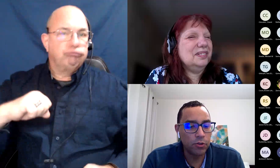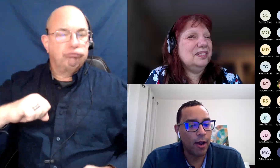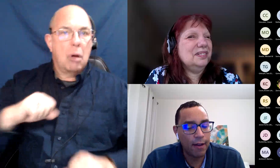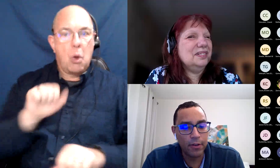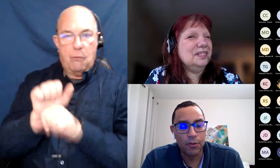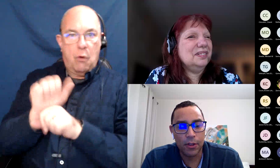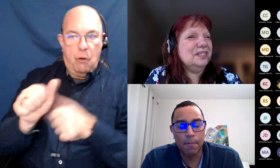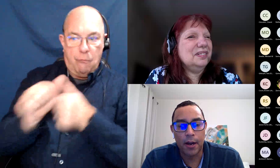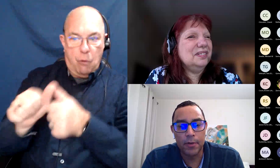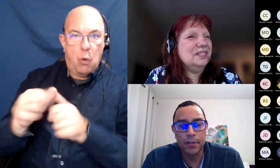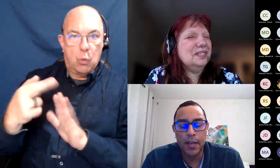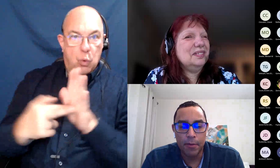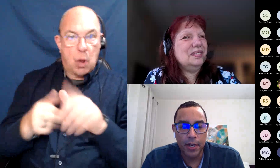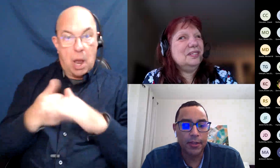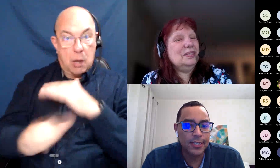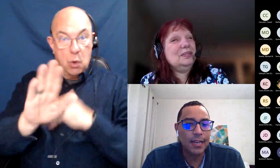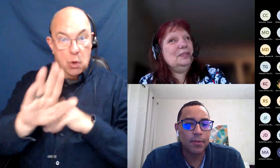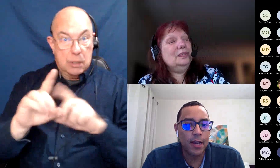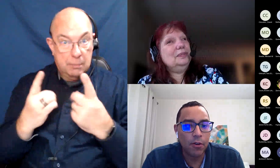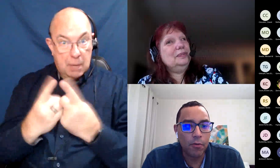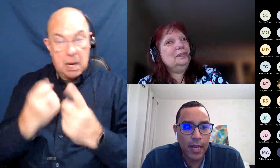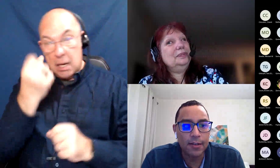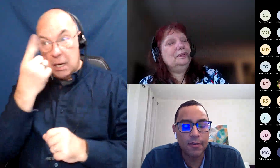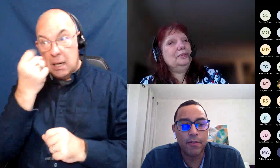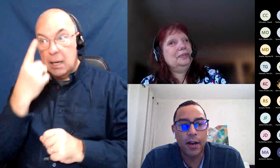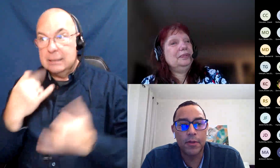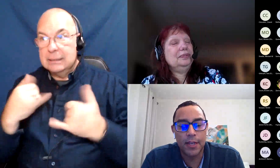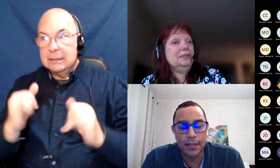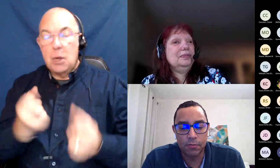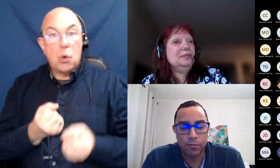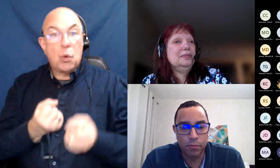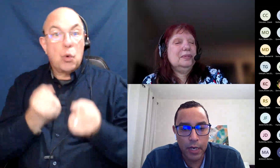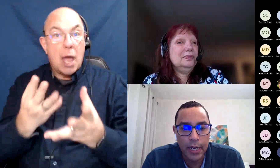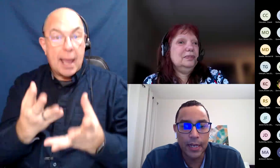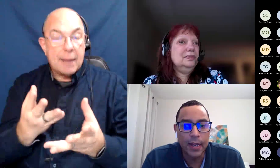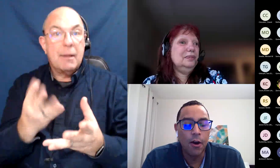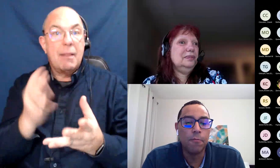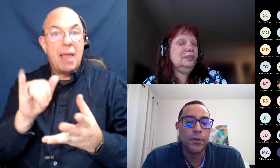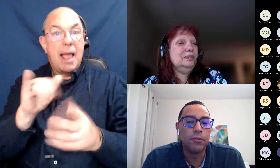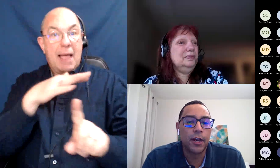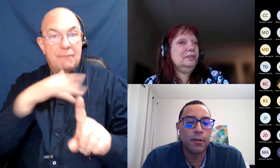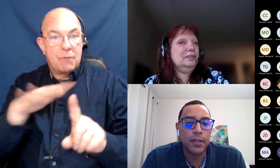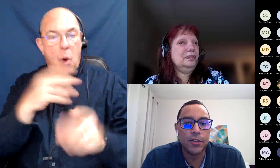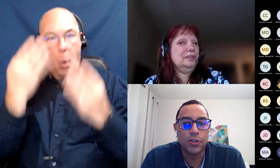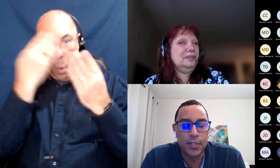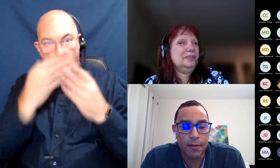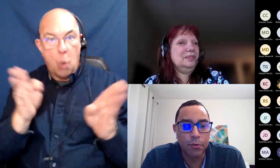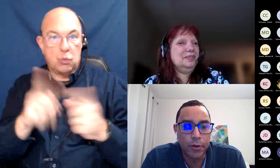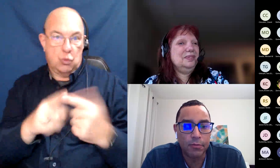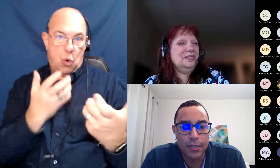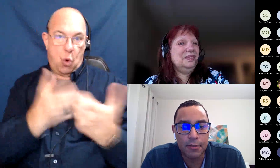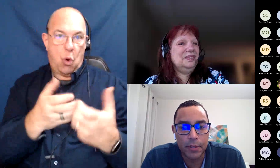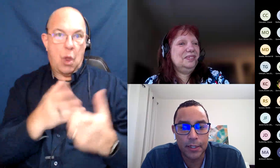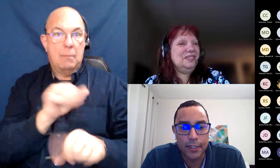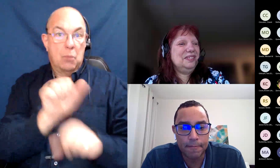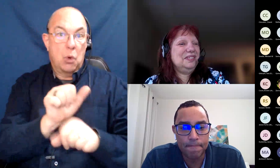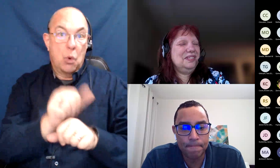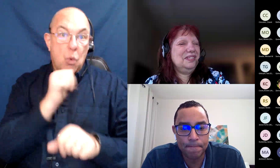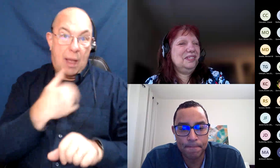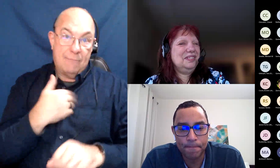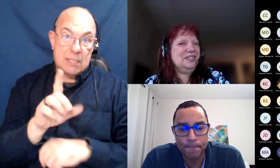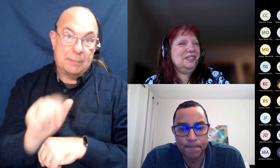the rules you have in your department, but at the same time, create an environment that is really open to accommodations and employees with